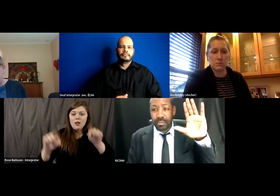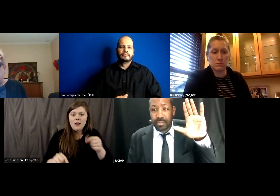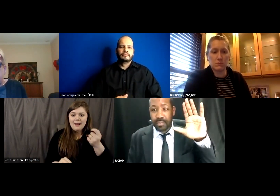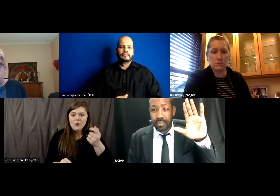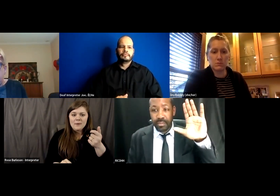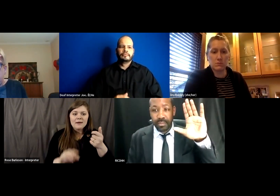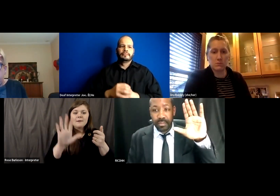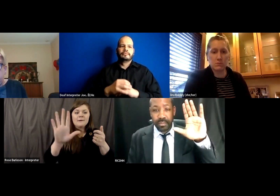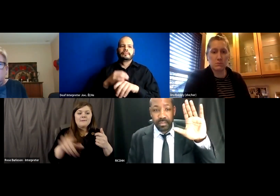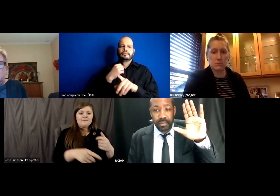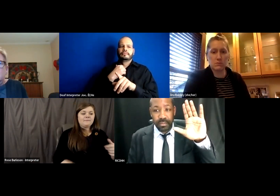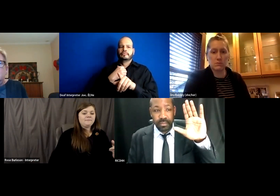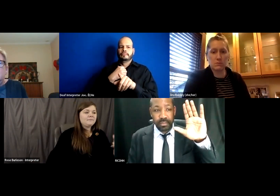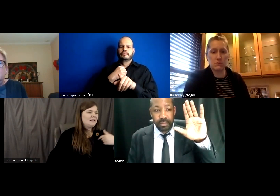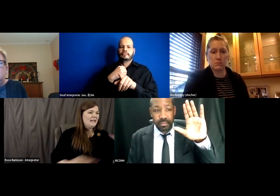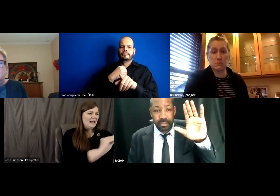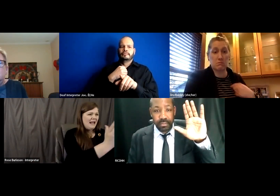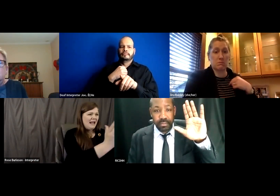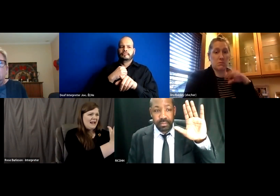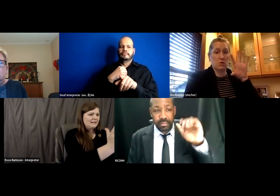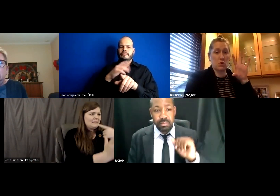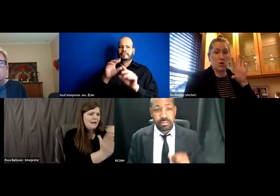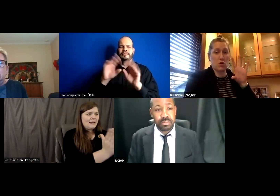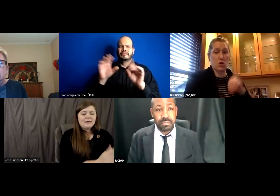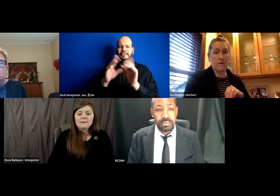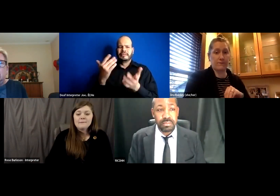I'm sorry, I'm a little confused.